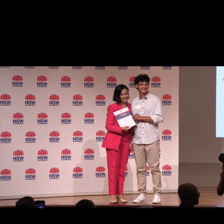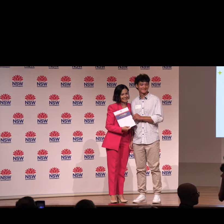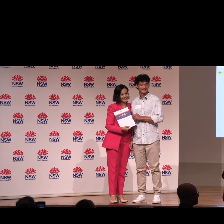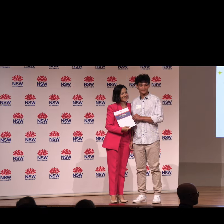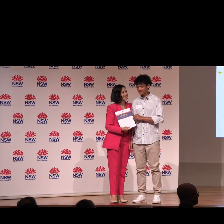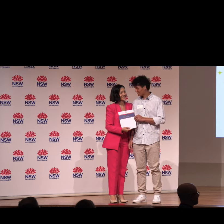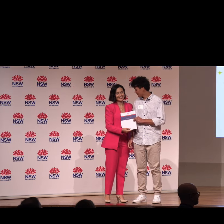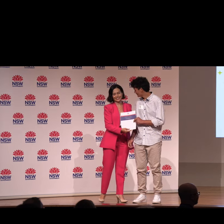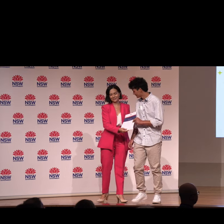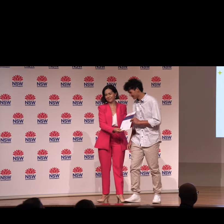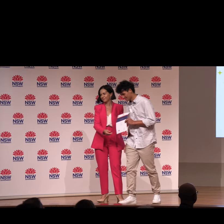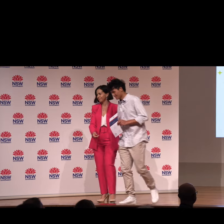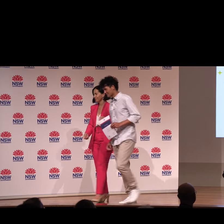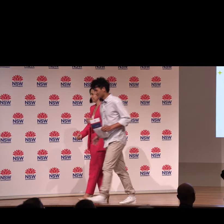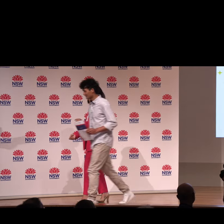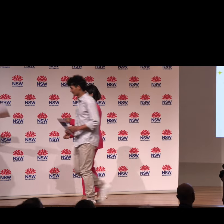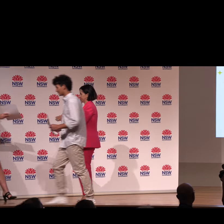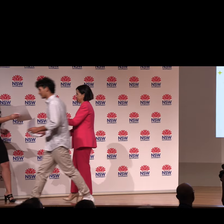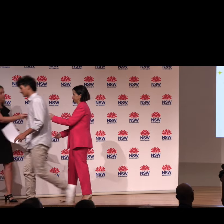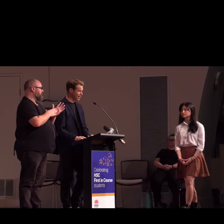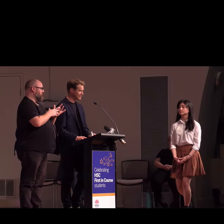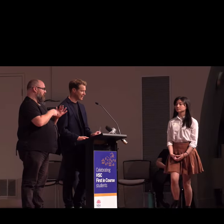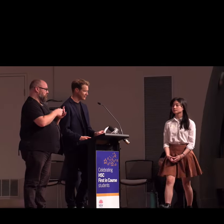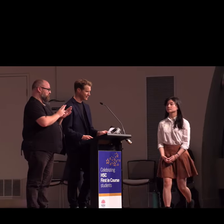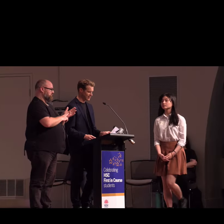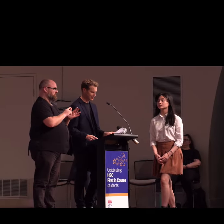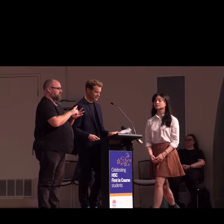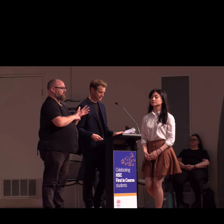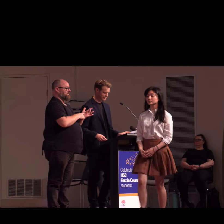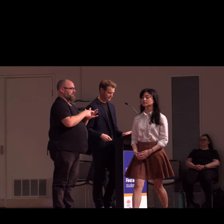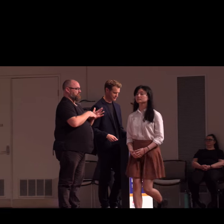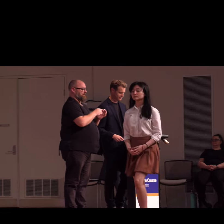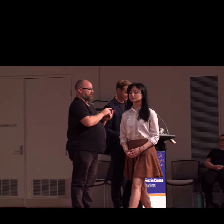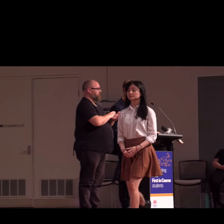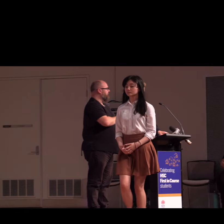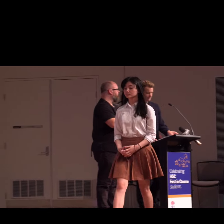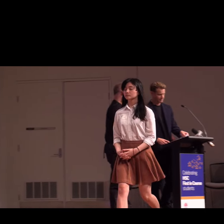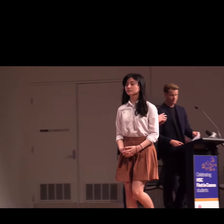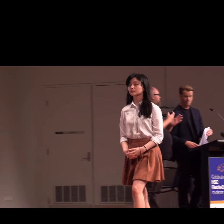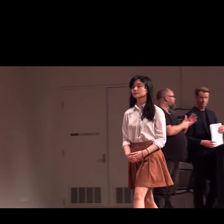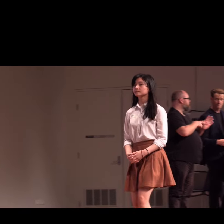Entertainment Industry Examination, Elizabeth Alcorn, Ryde Secondary College.